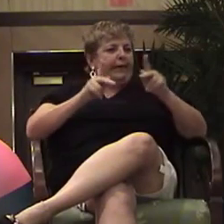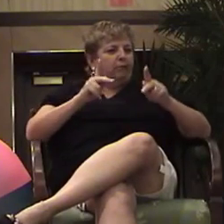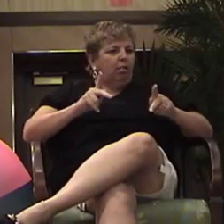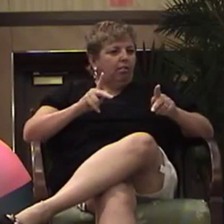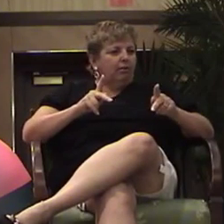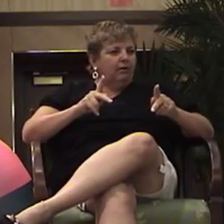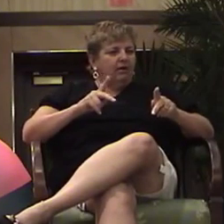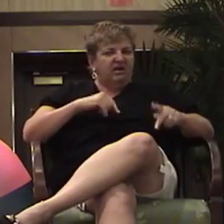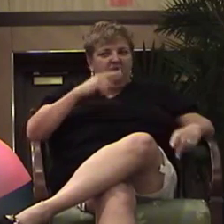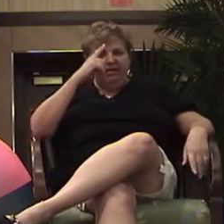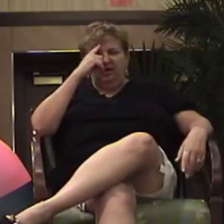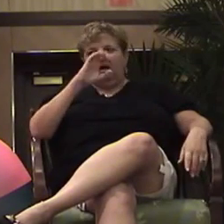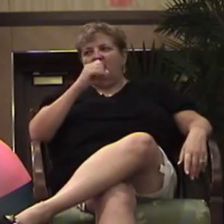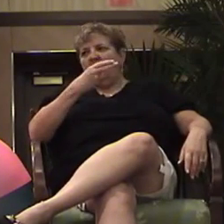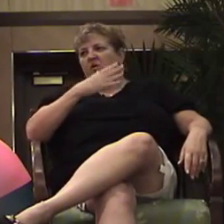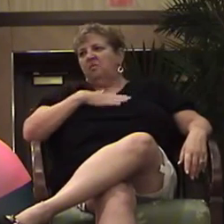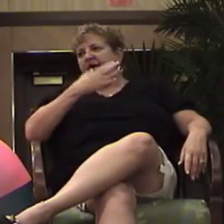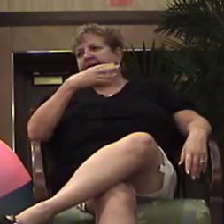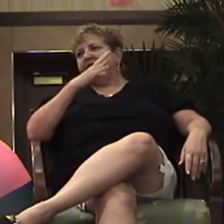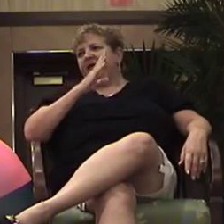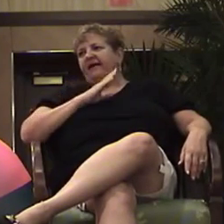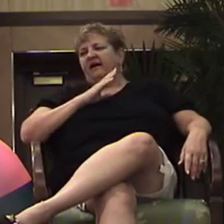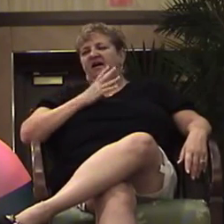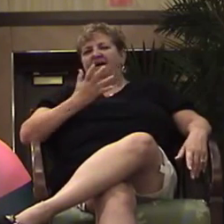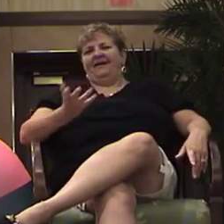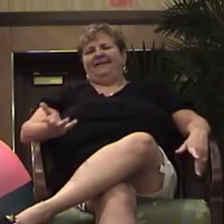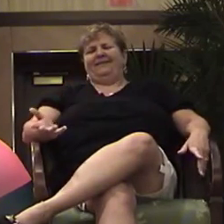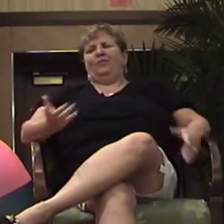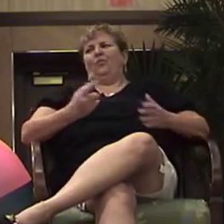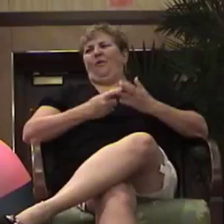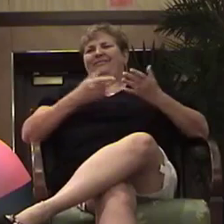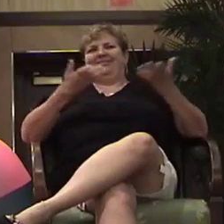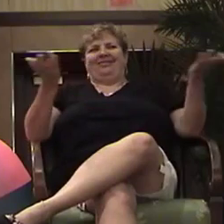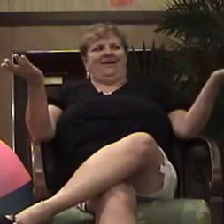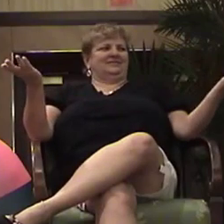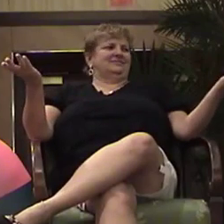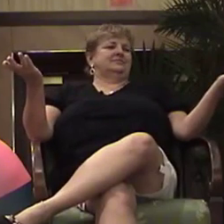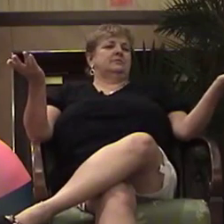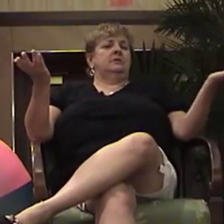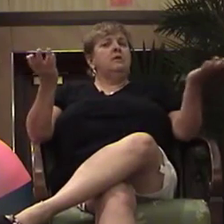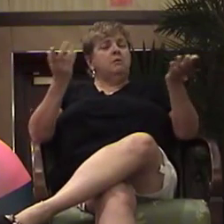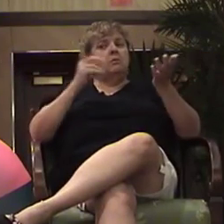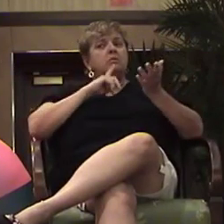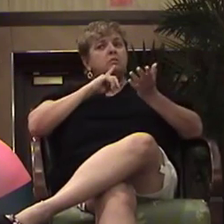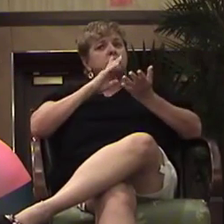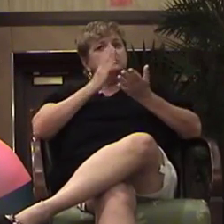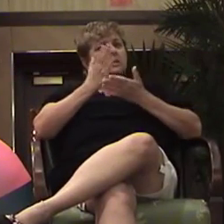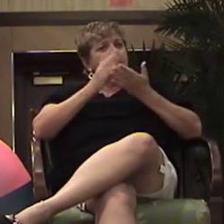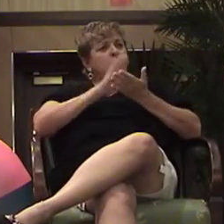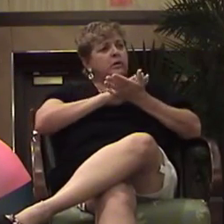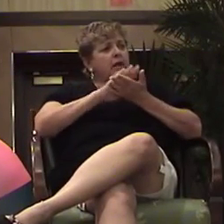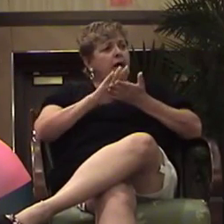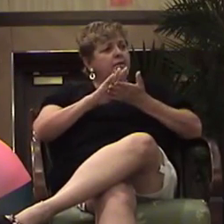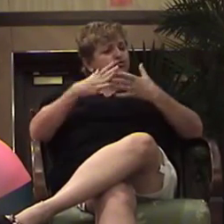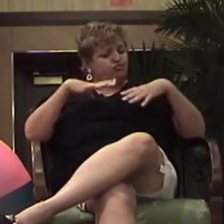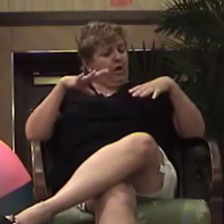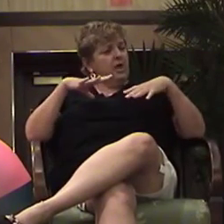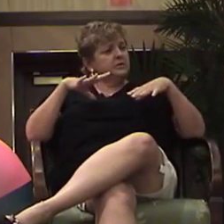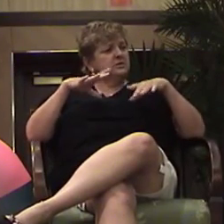oh my God, what have I got myself into? I mean, there were some nice dressed ones, but a whole lot of them, you know, lived under the